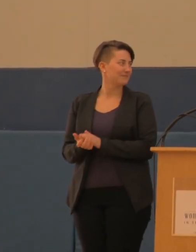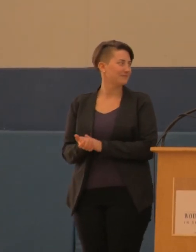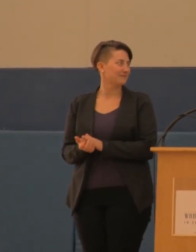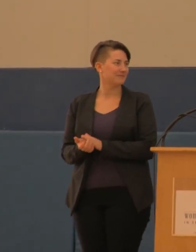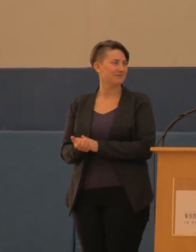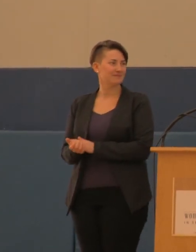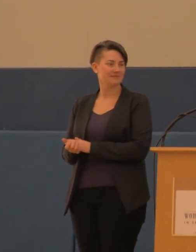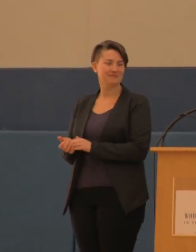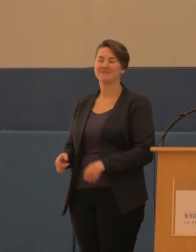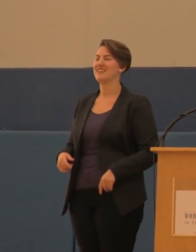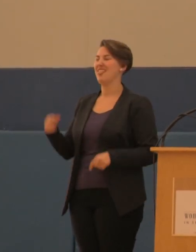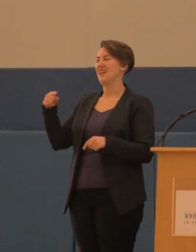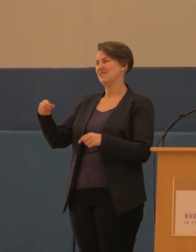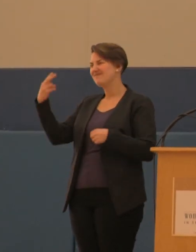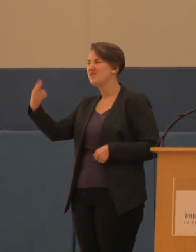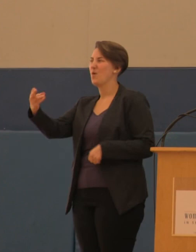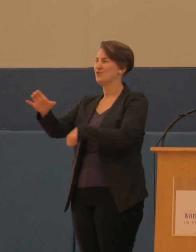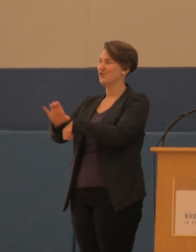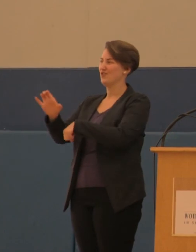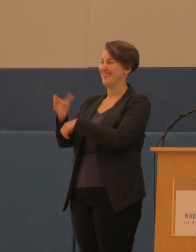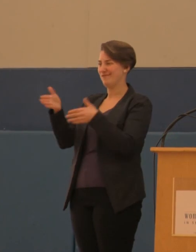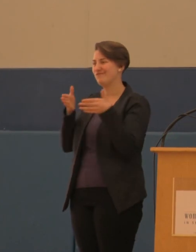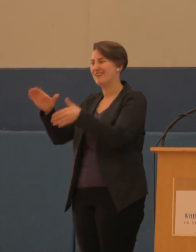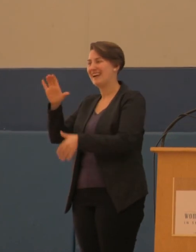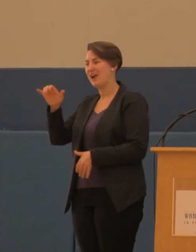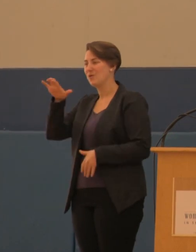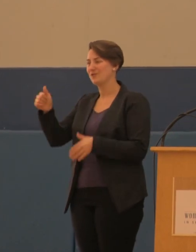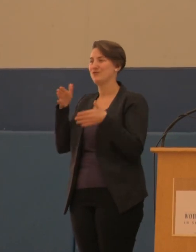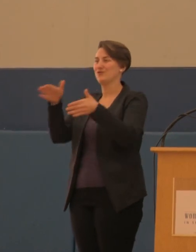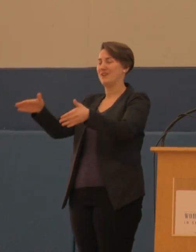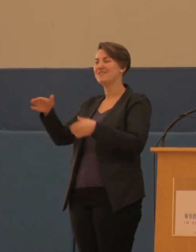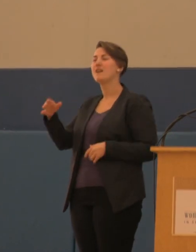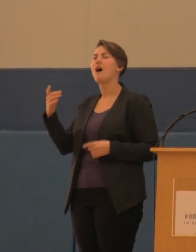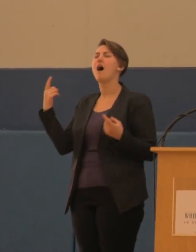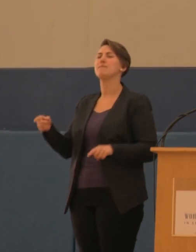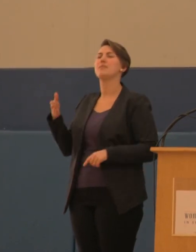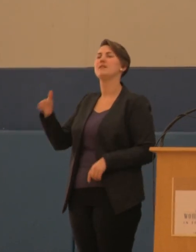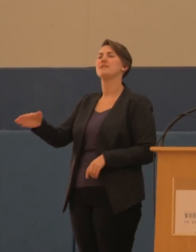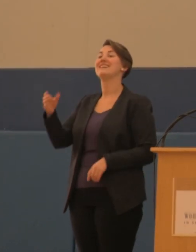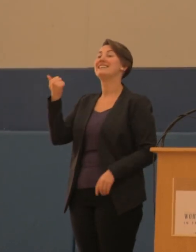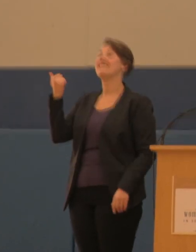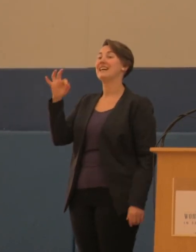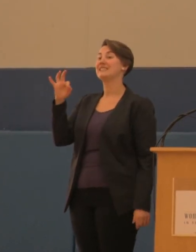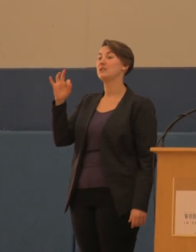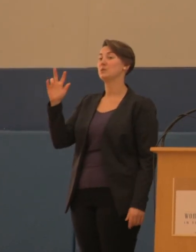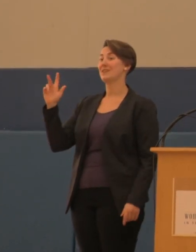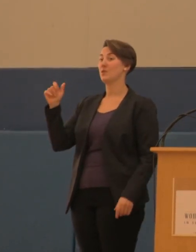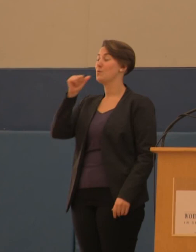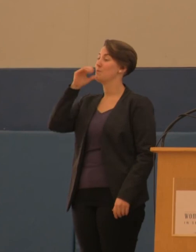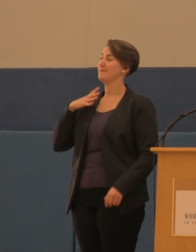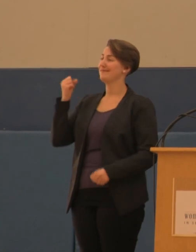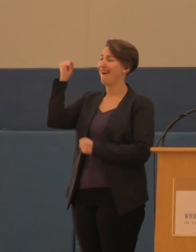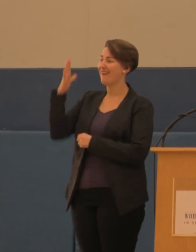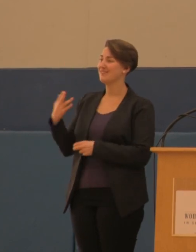This historic church here on Cayuga Street is where, in 1923, women's activist